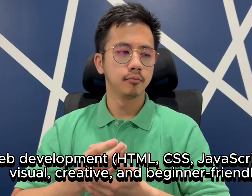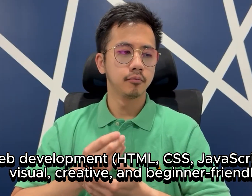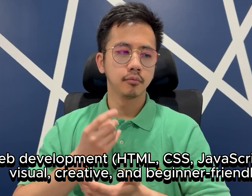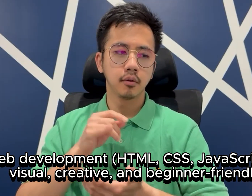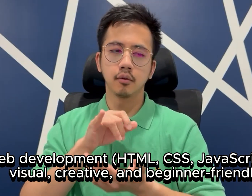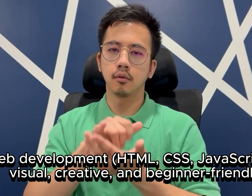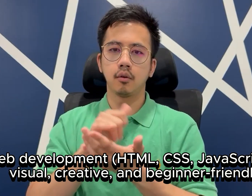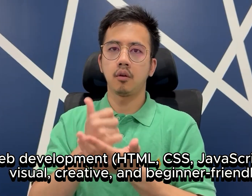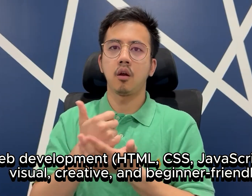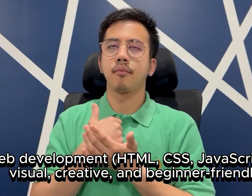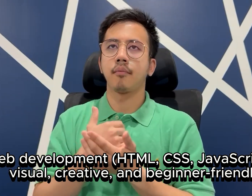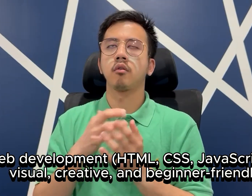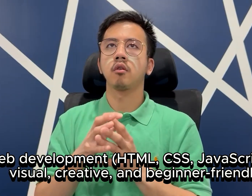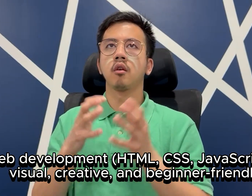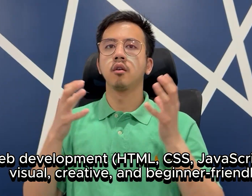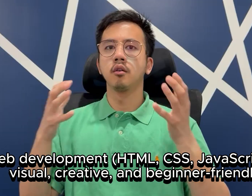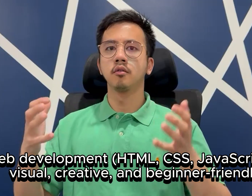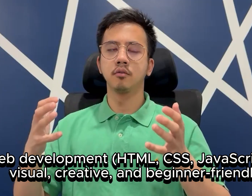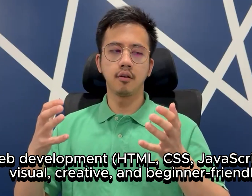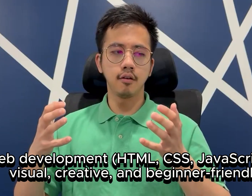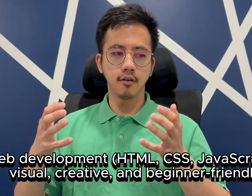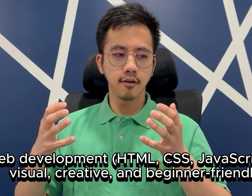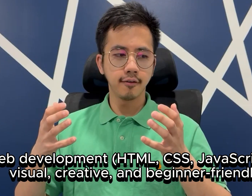and beginner-friendly.